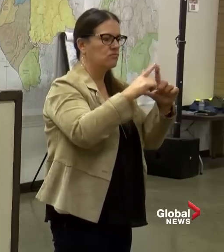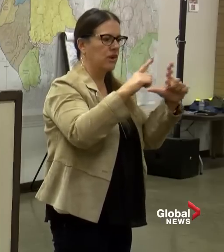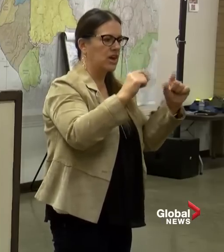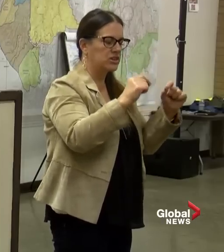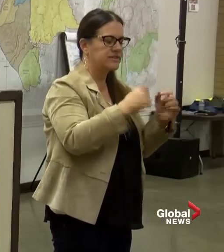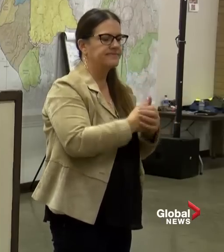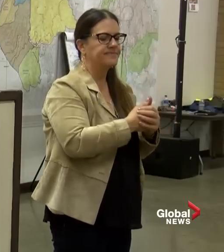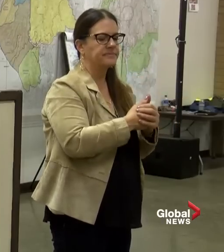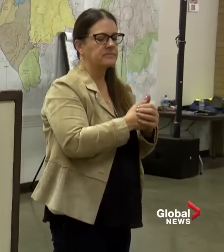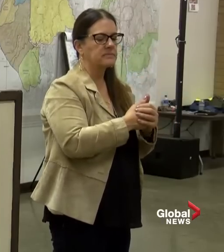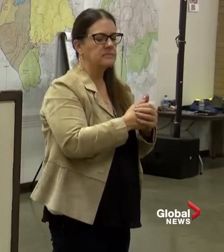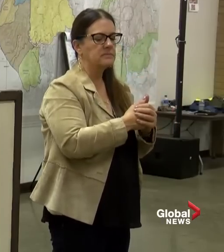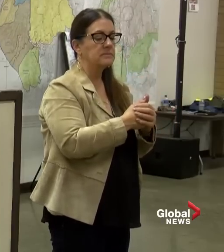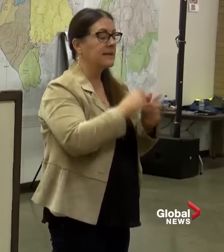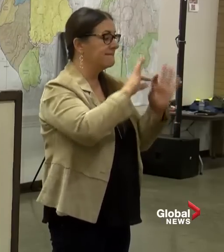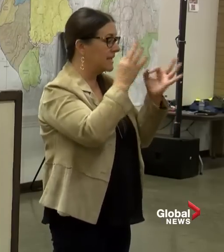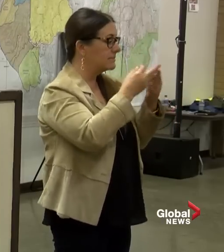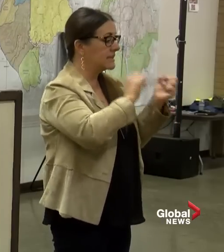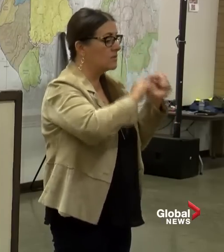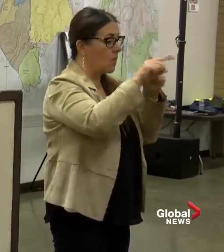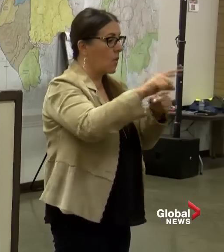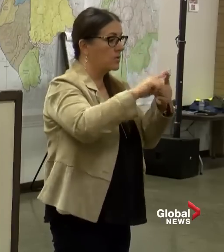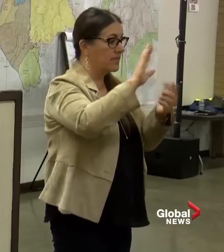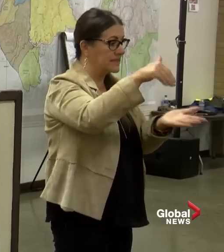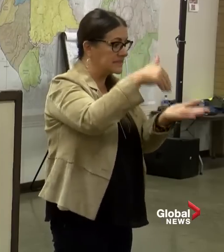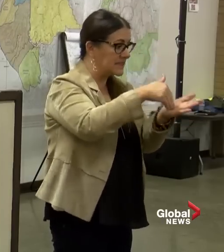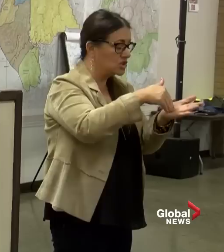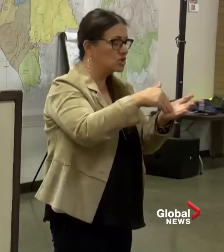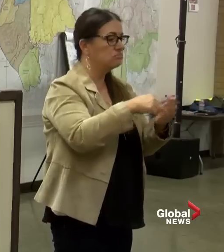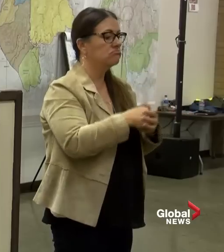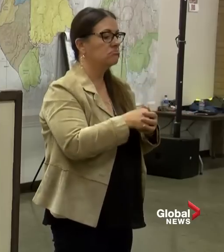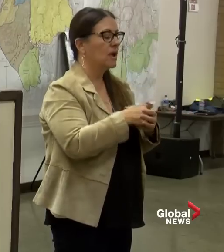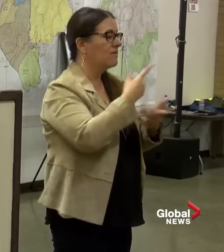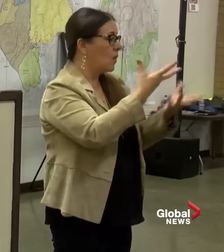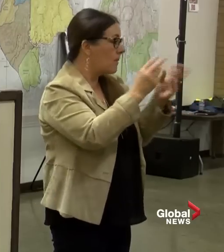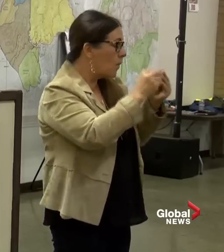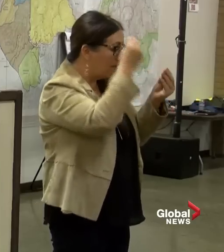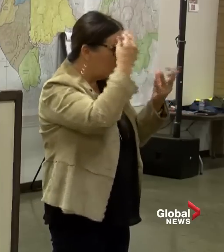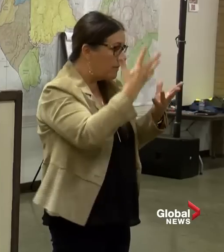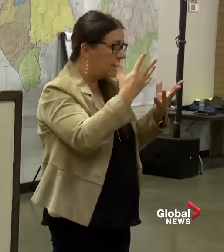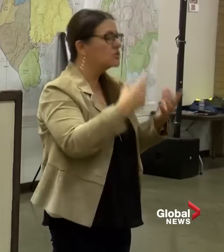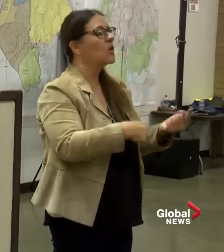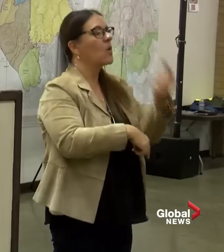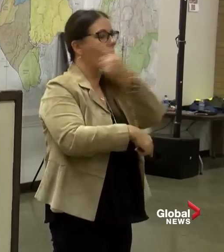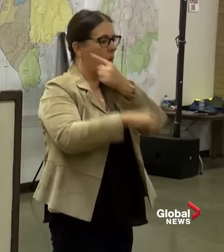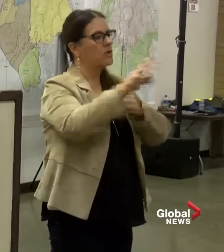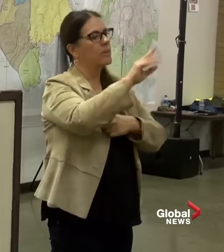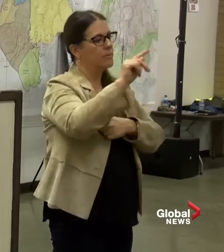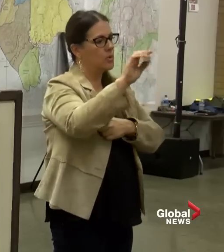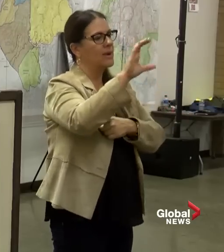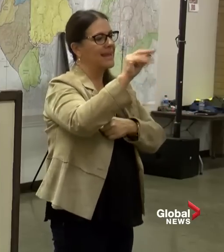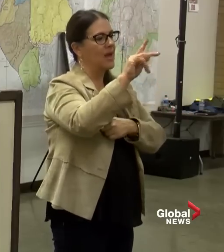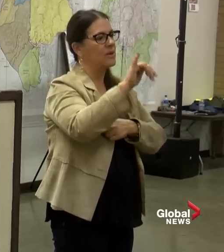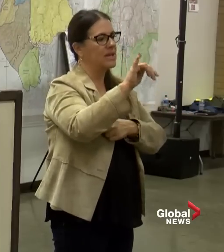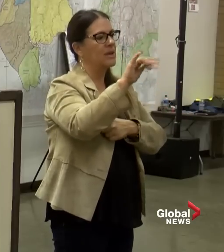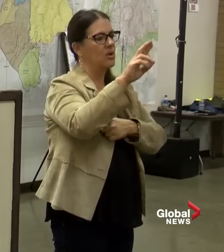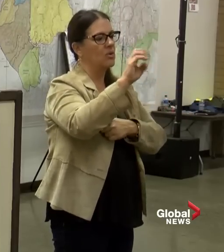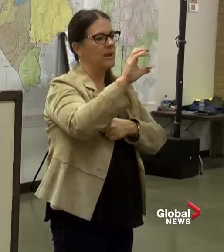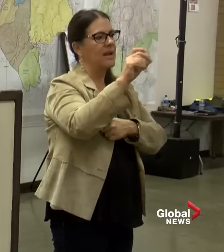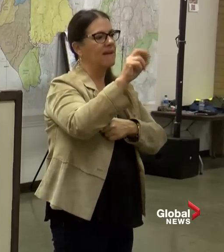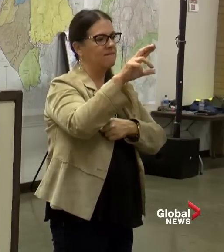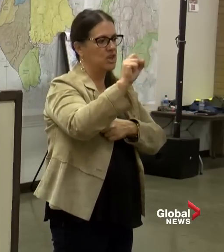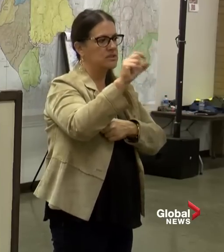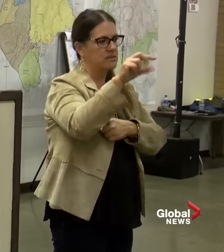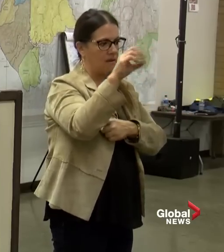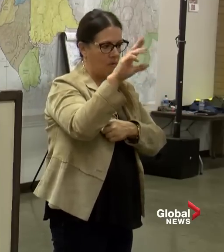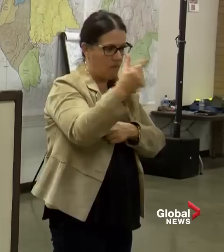Families can access the center at more information about the center at ButteCountyRecovers.org in the coming days, as well